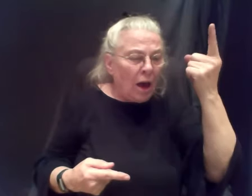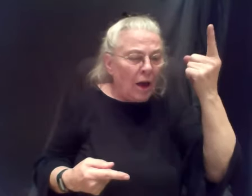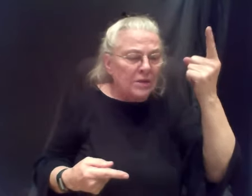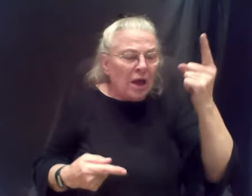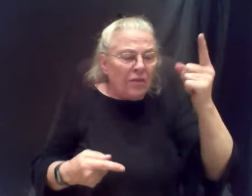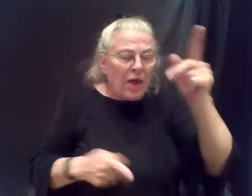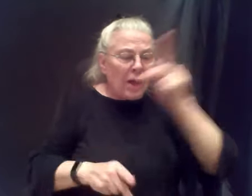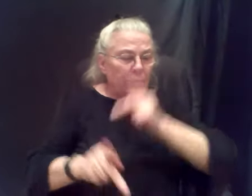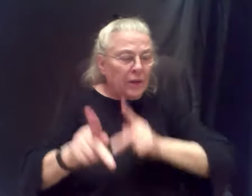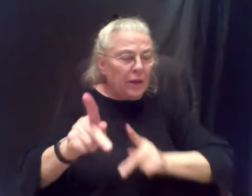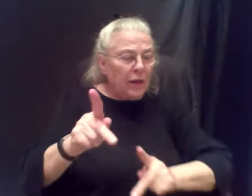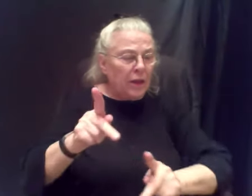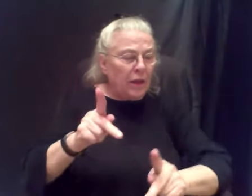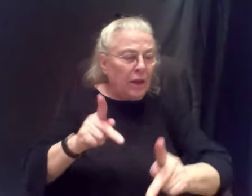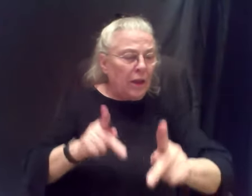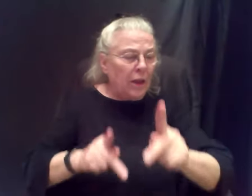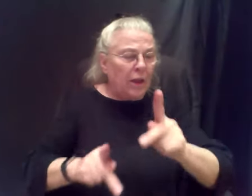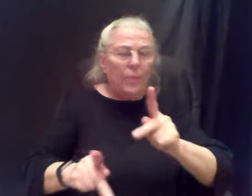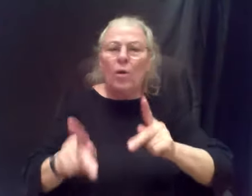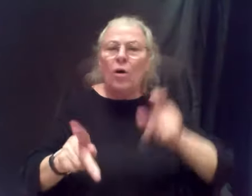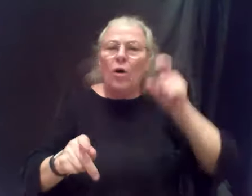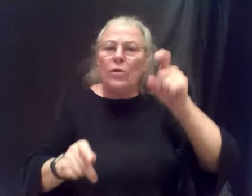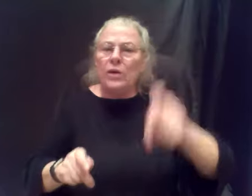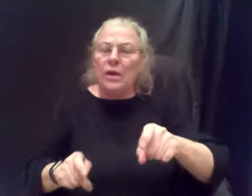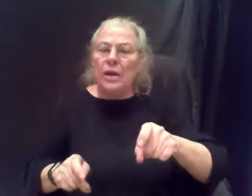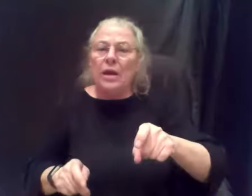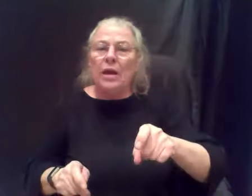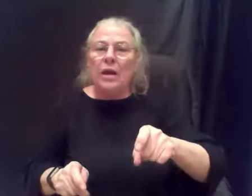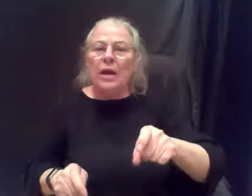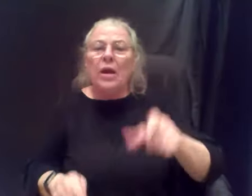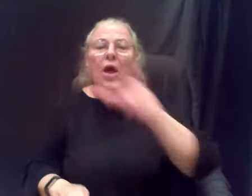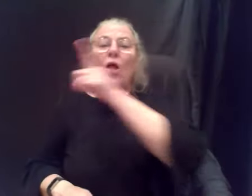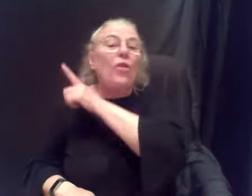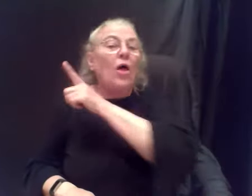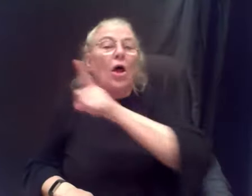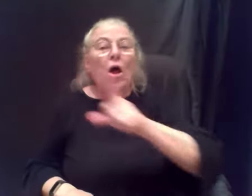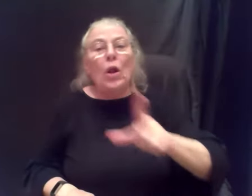realize that people need the